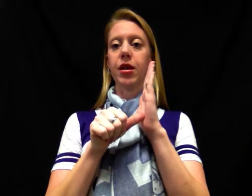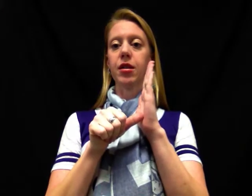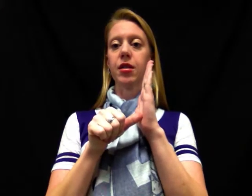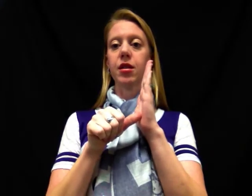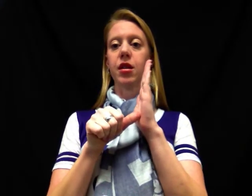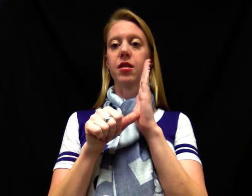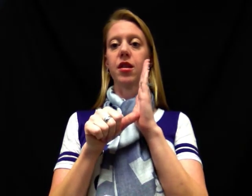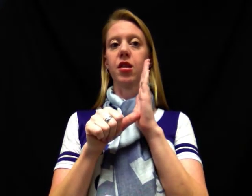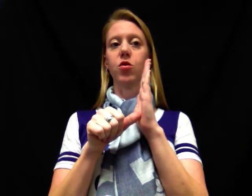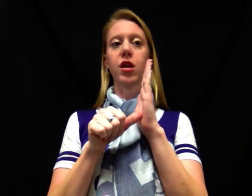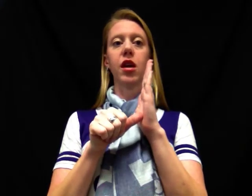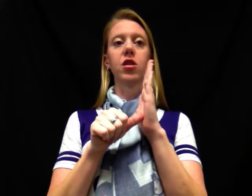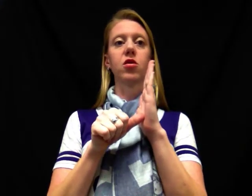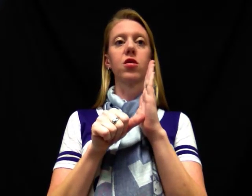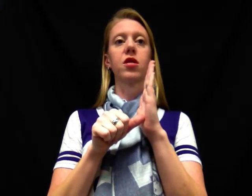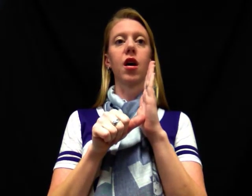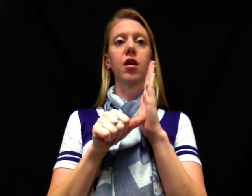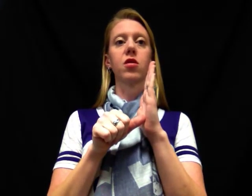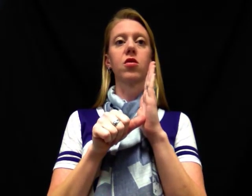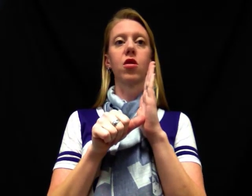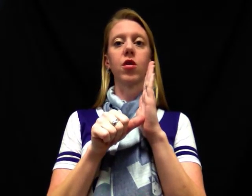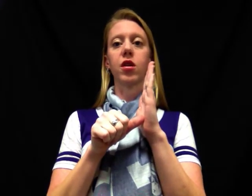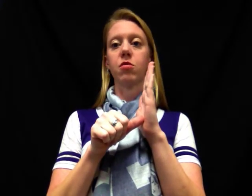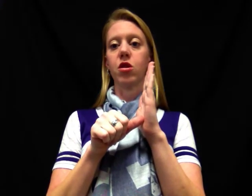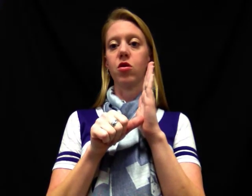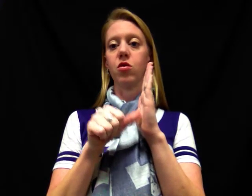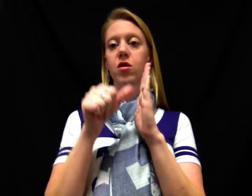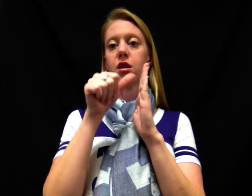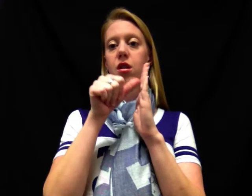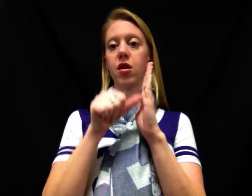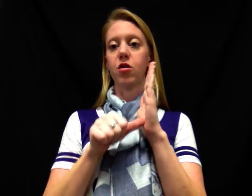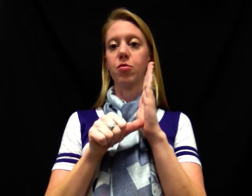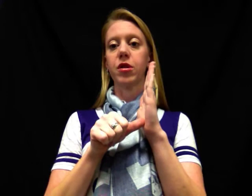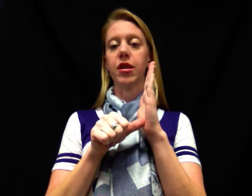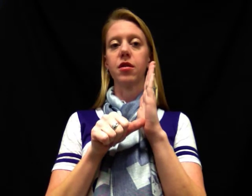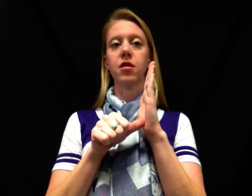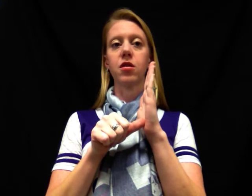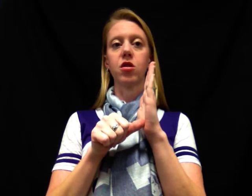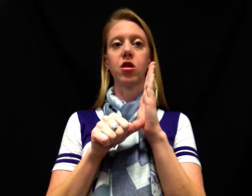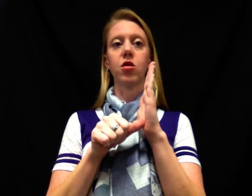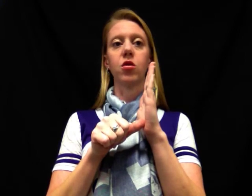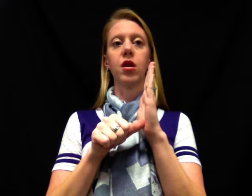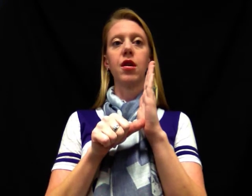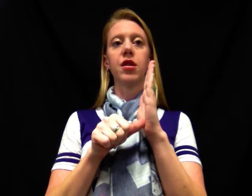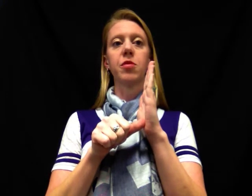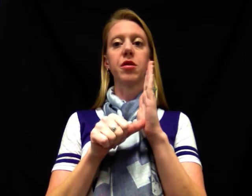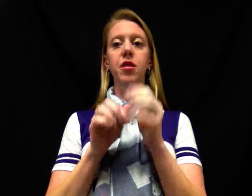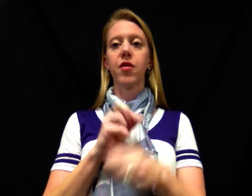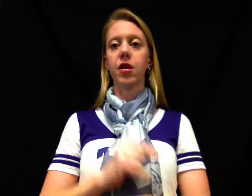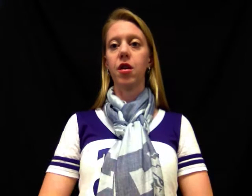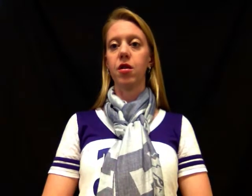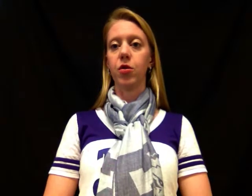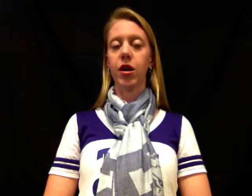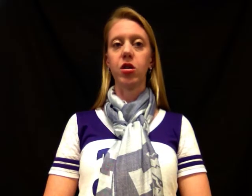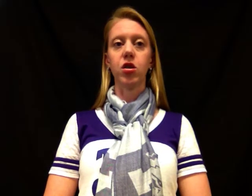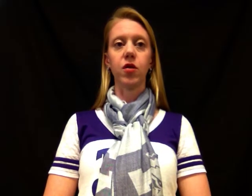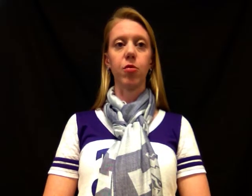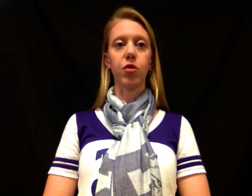Operate, and this is a locational sign, so it can be used in other places to show specific locations of